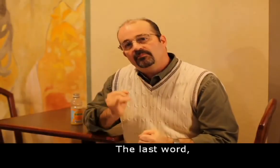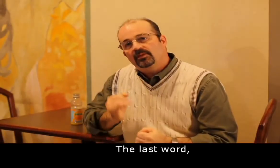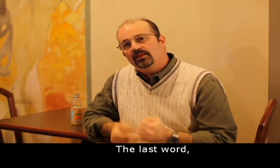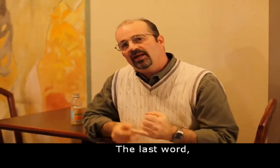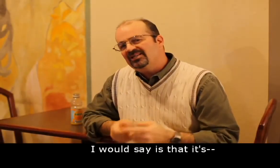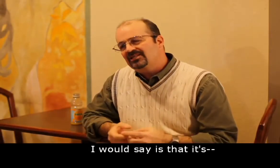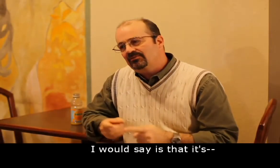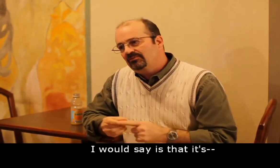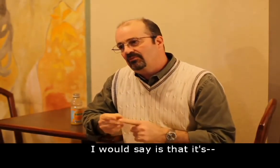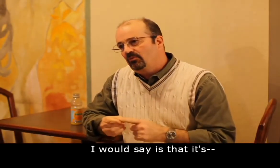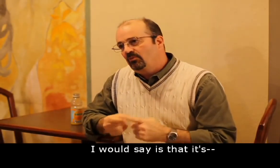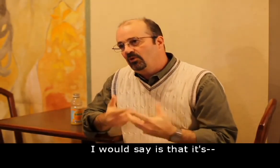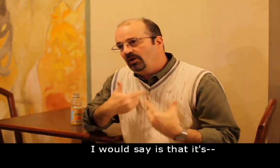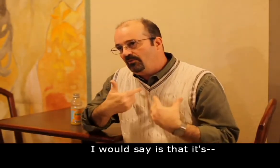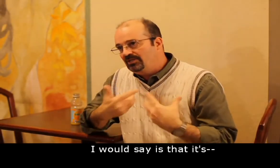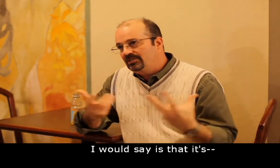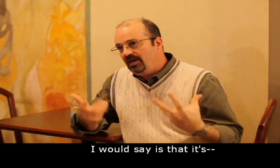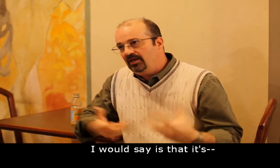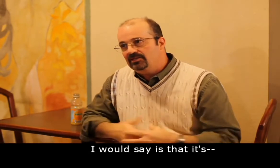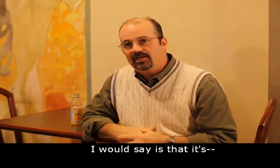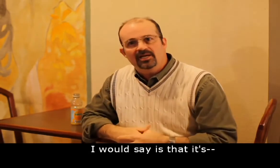The last word I would say is that